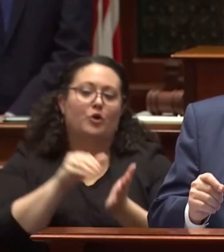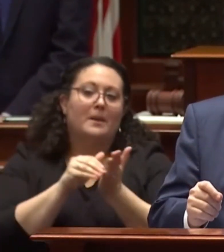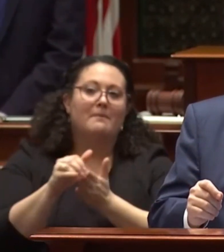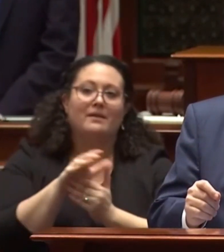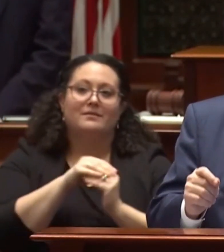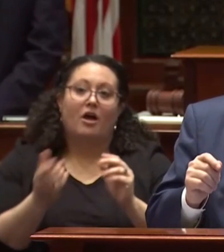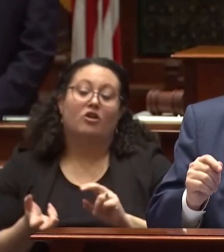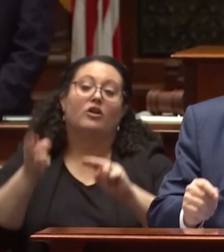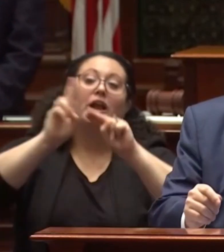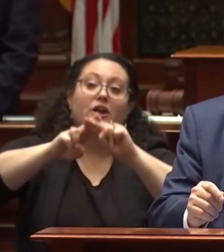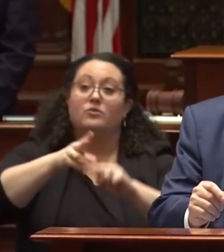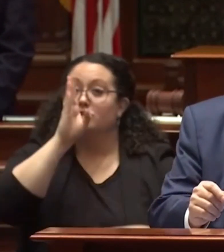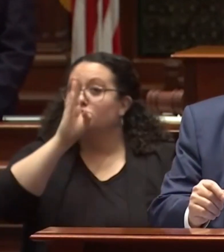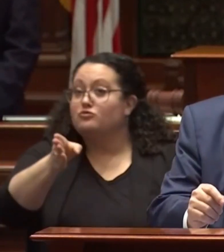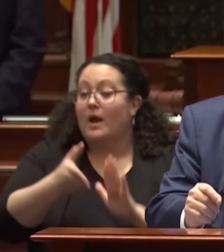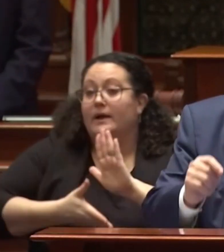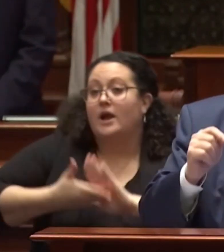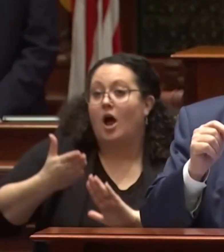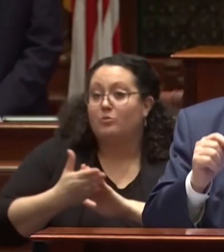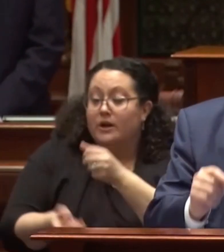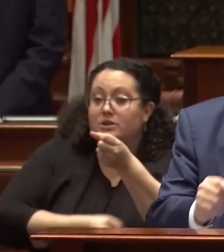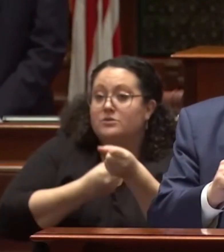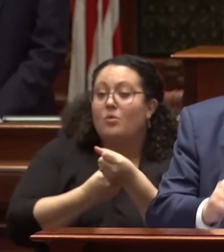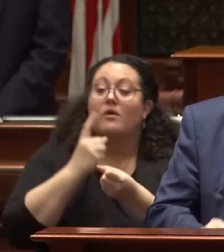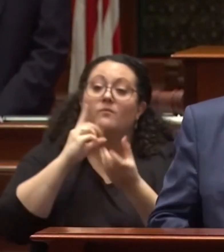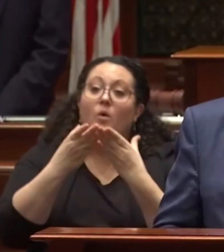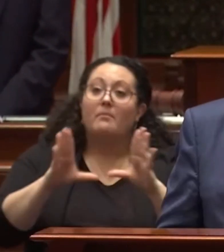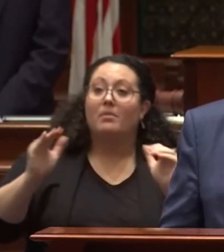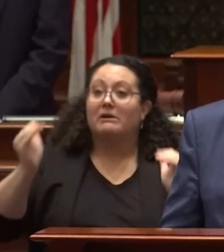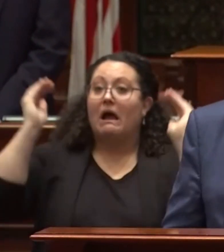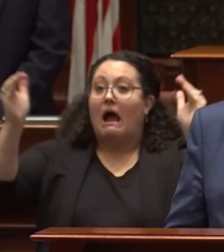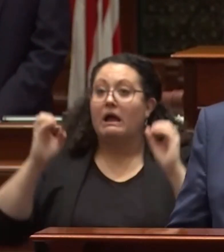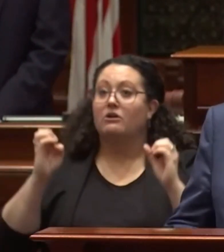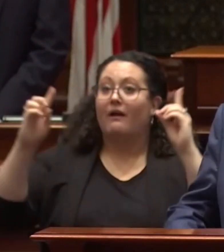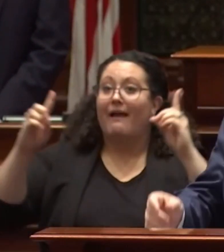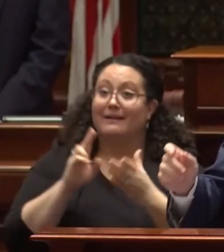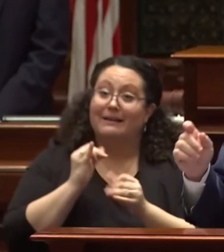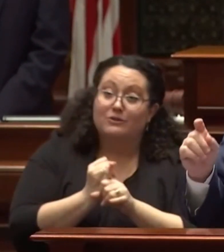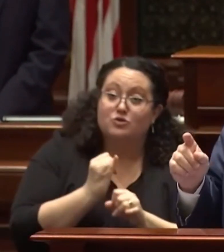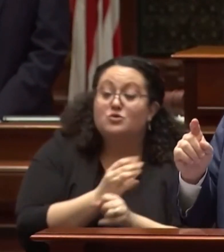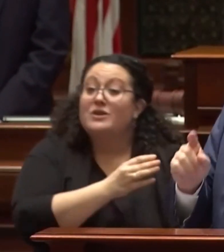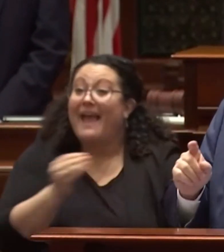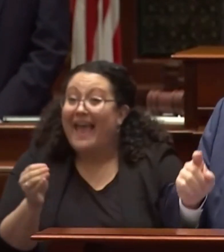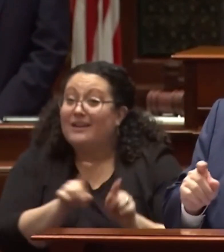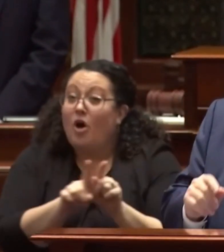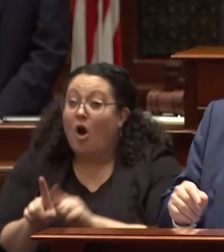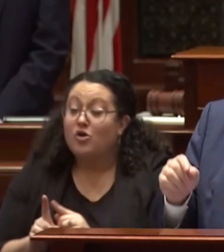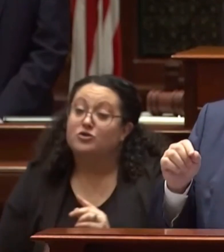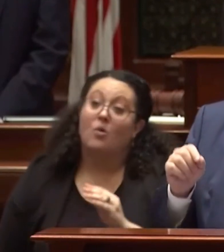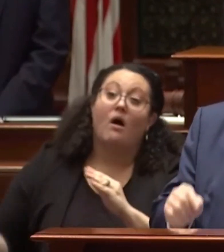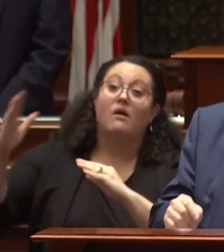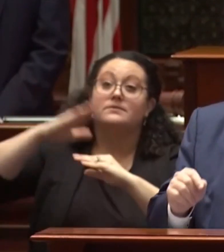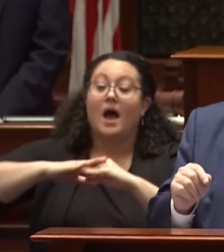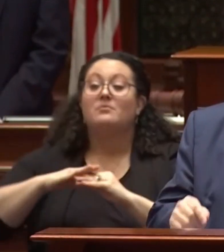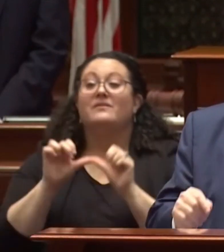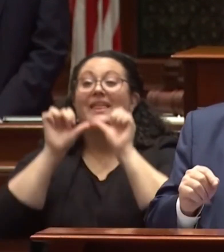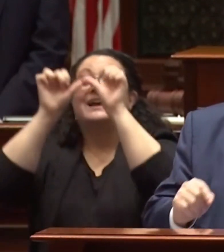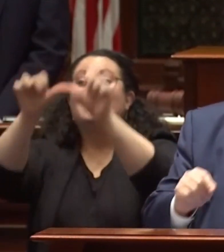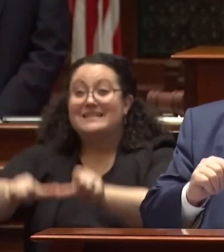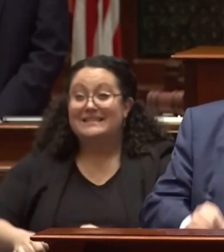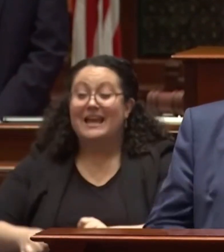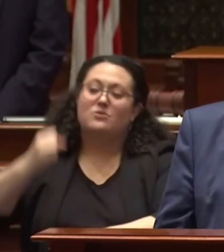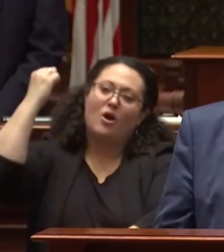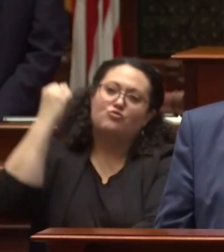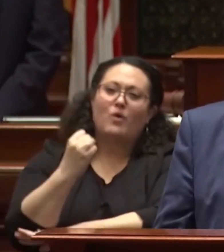million increase in direct operating support for public higher education institutions, and that's on top of the continuing